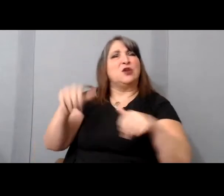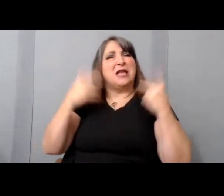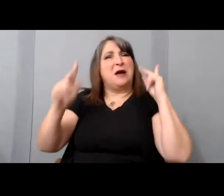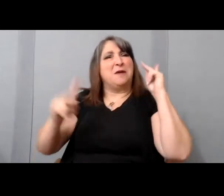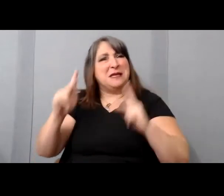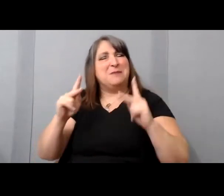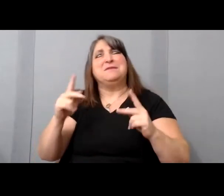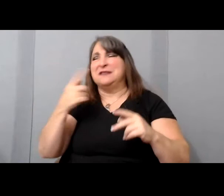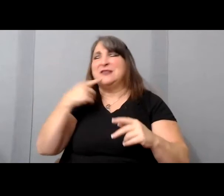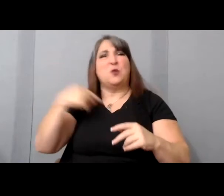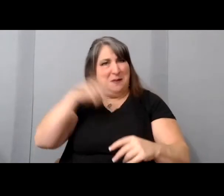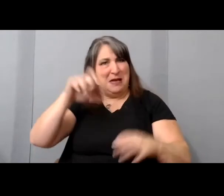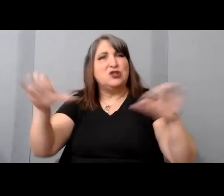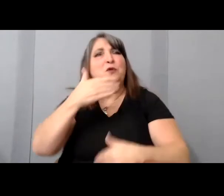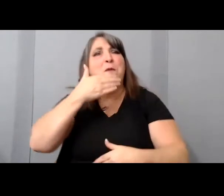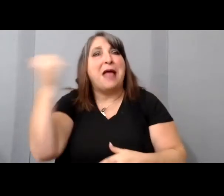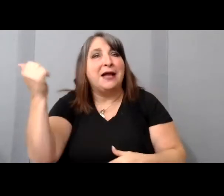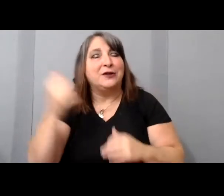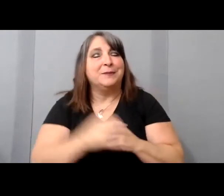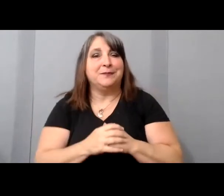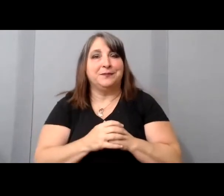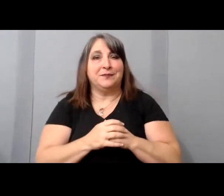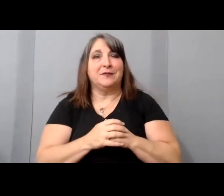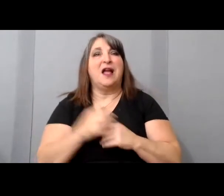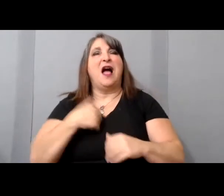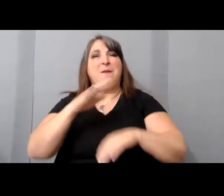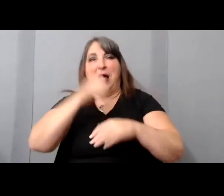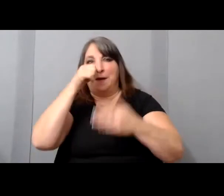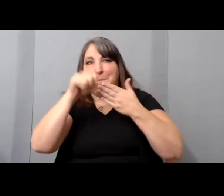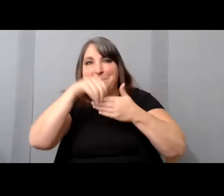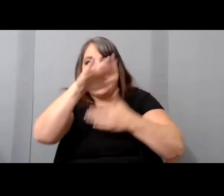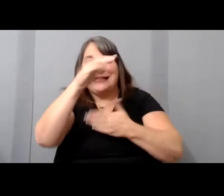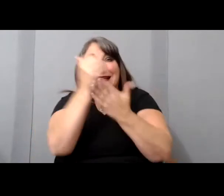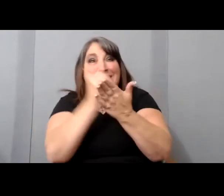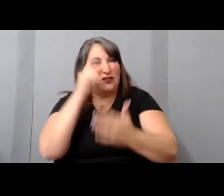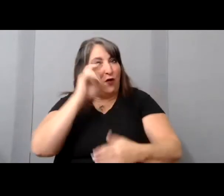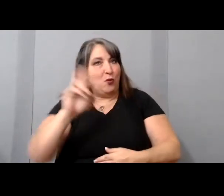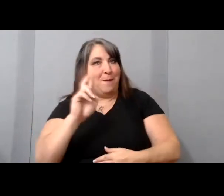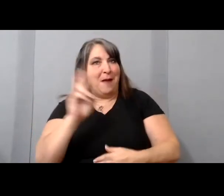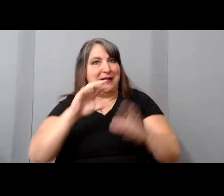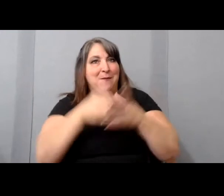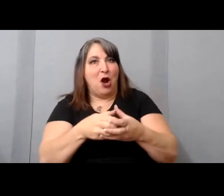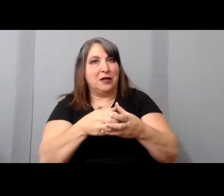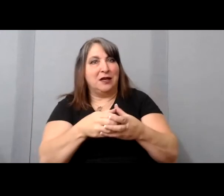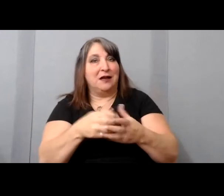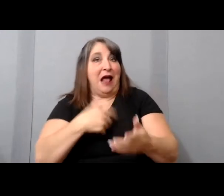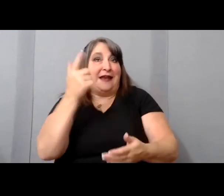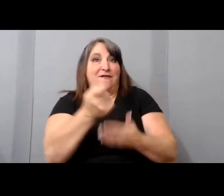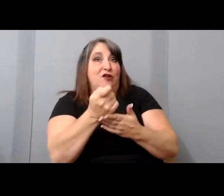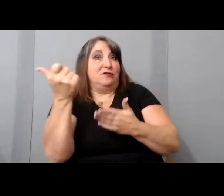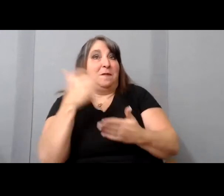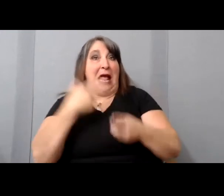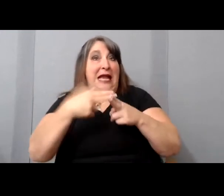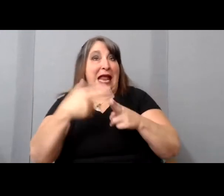better. The interesting thing is I'm on a mailing list with the Republican Party, and I never gotten off of it because I wanted to know what